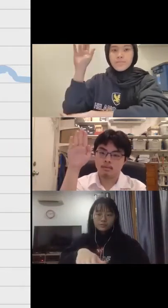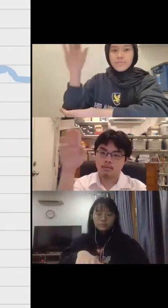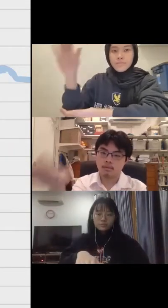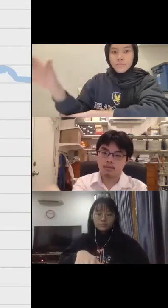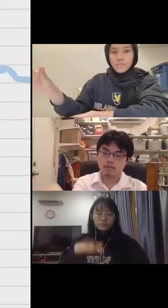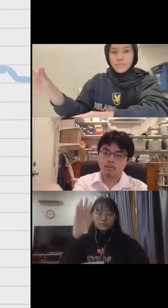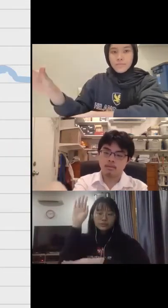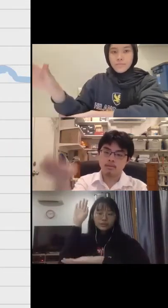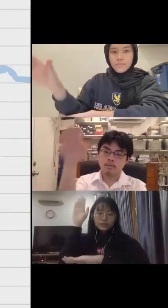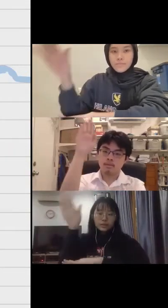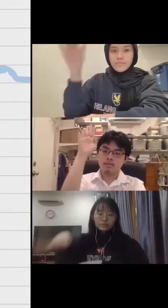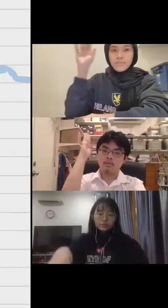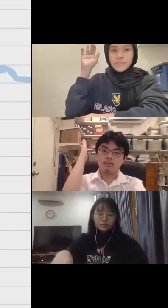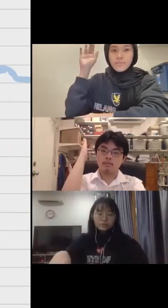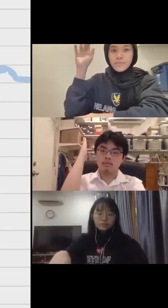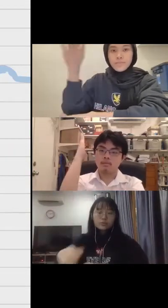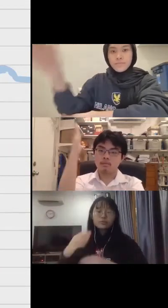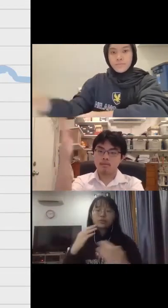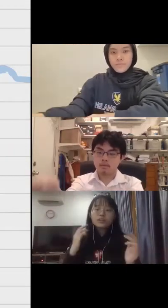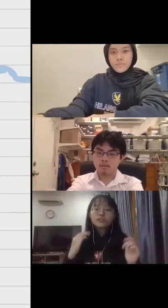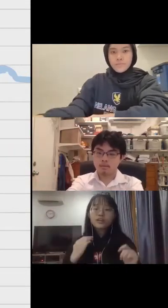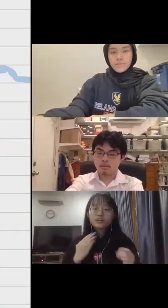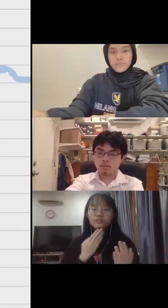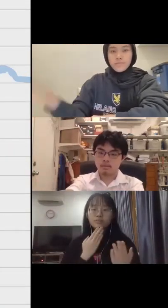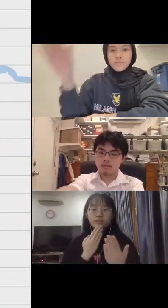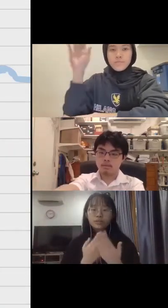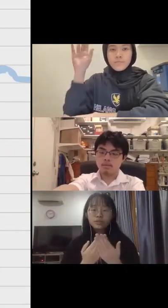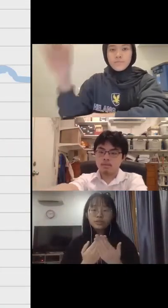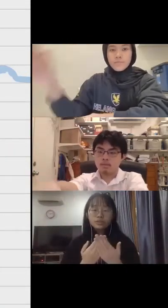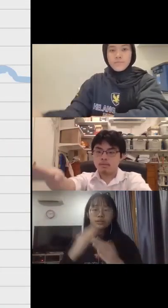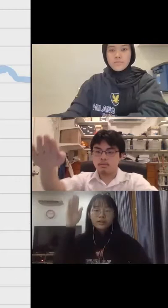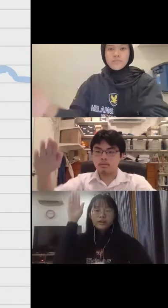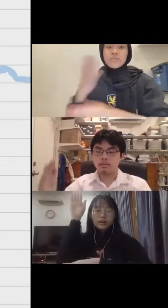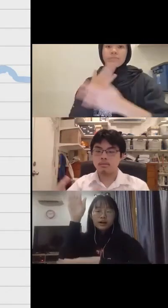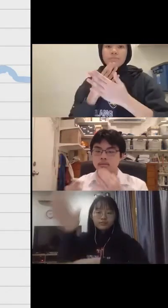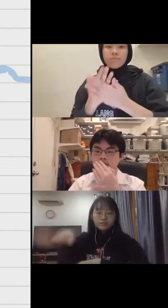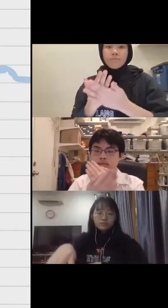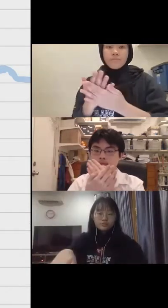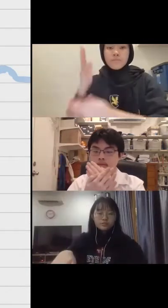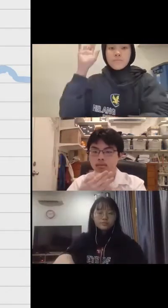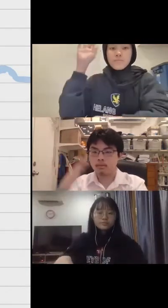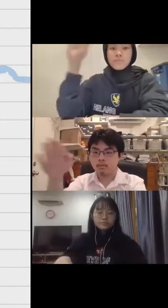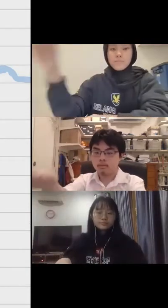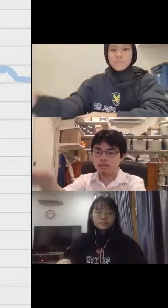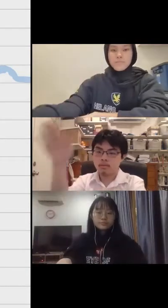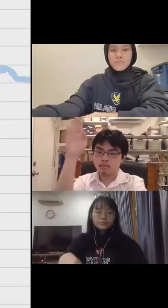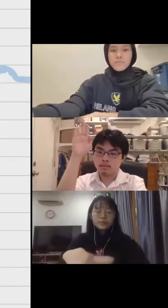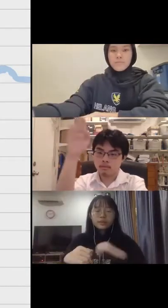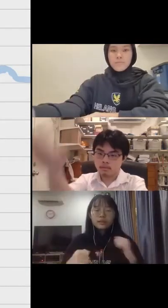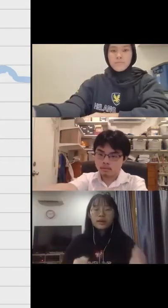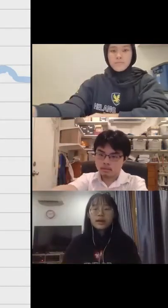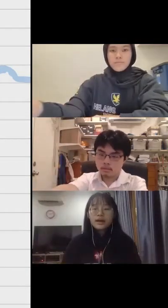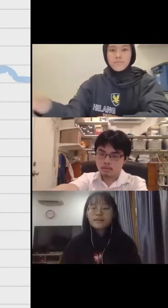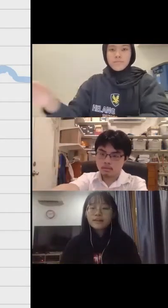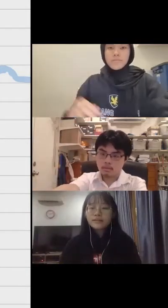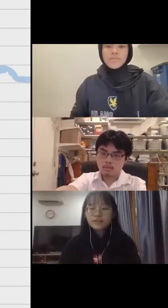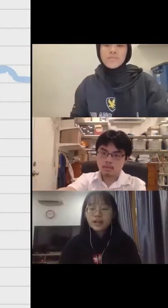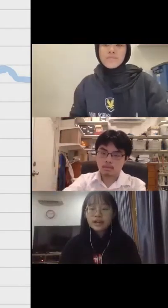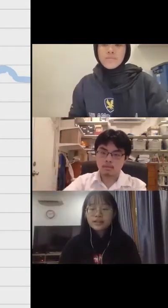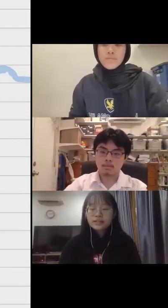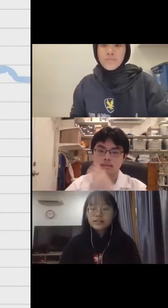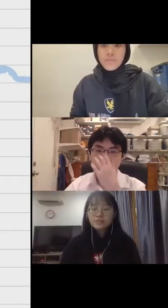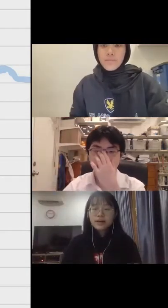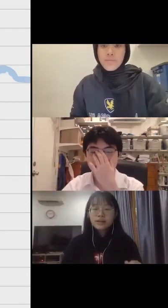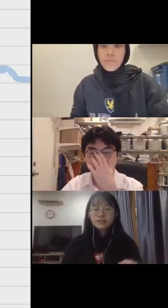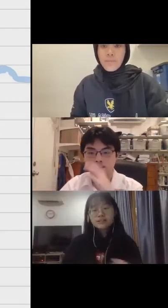afternoon. Afternoon. So putting it together will be good afternoon. And then good